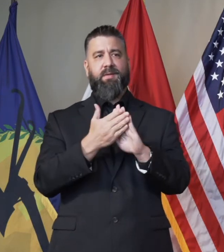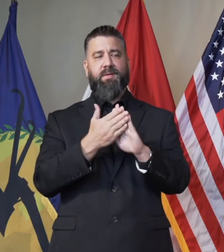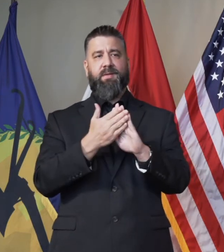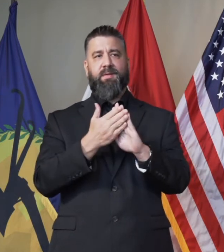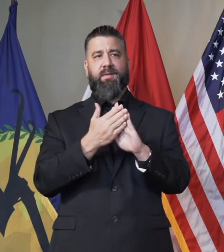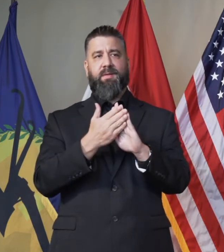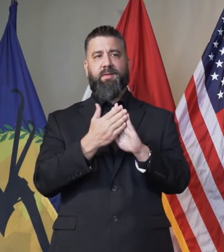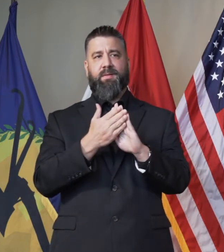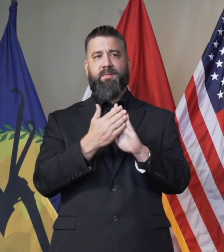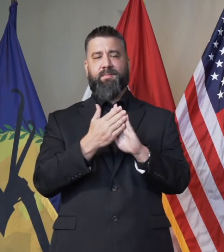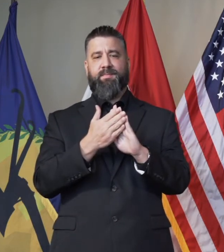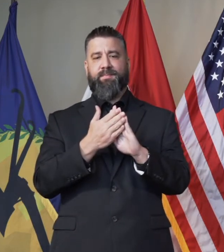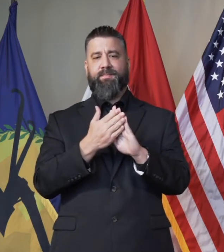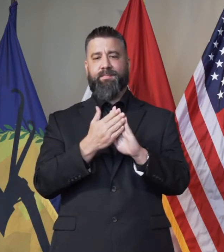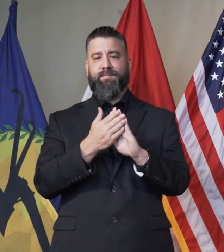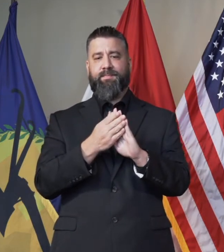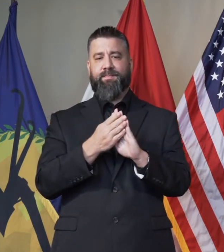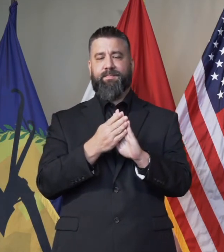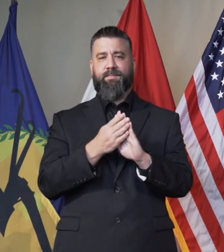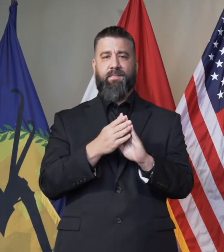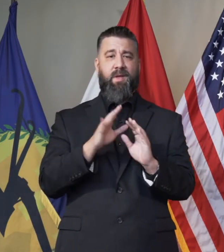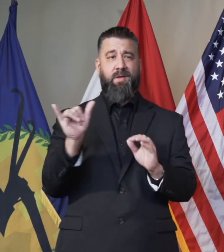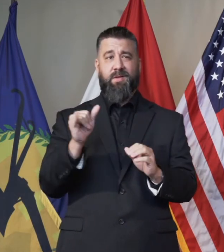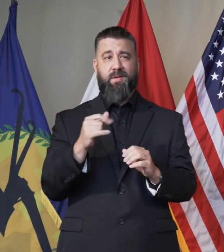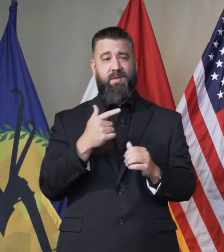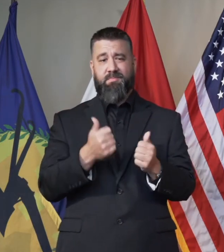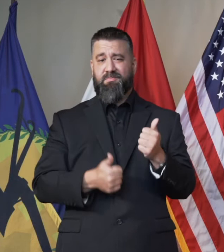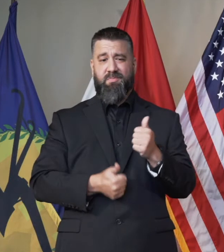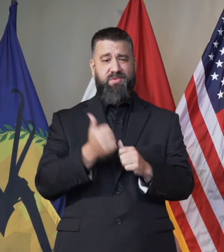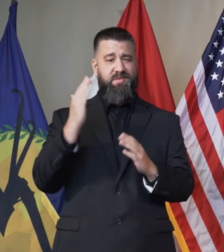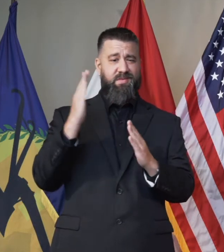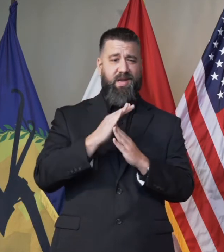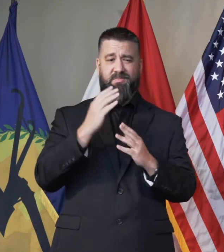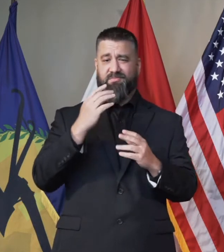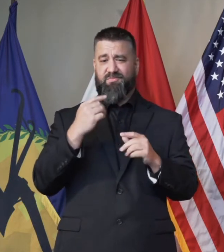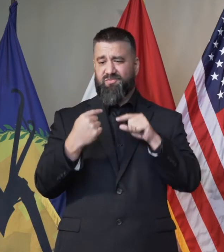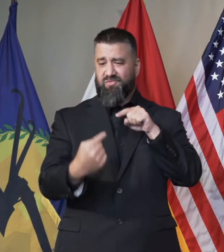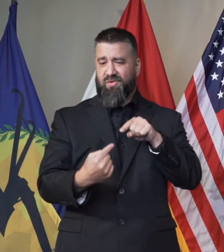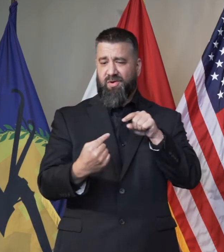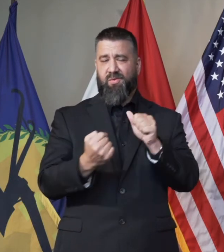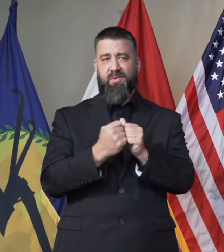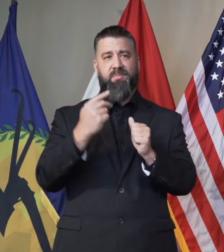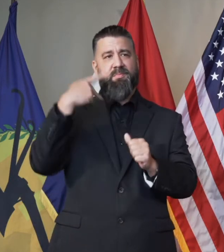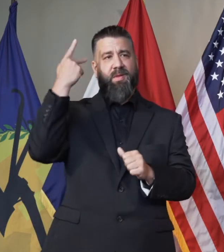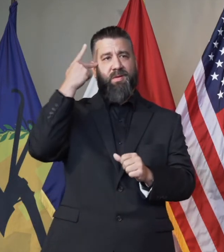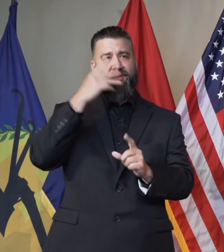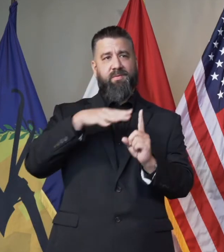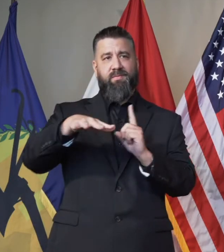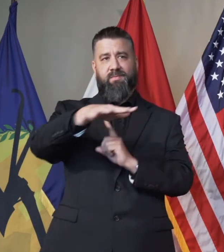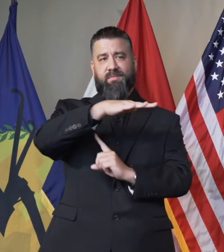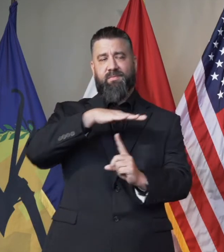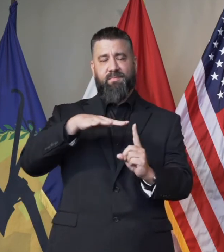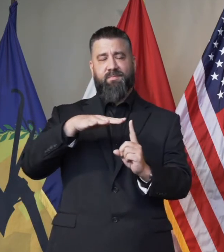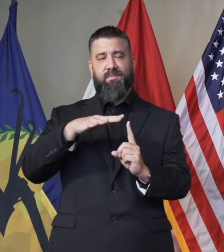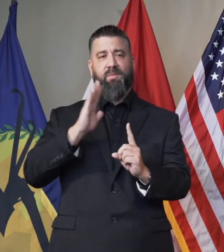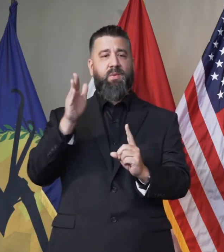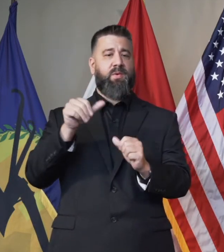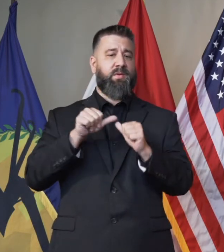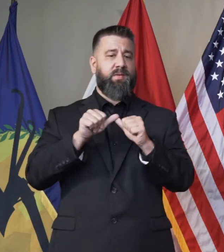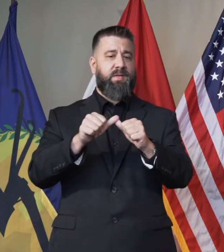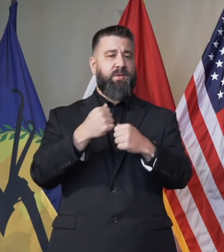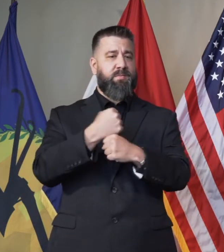extraordinarily historic partisan political environment, and we're going to continue to make decisions based on our public